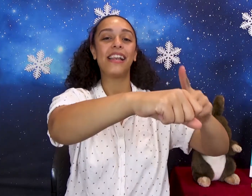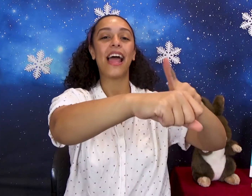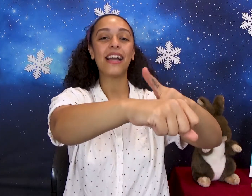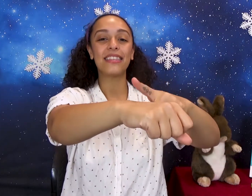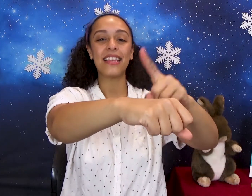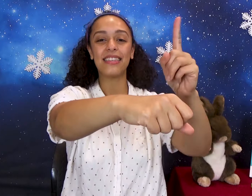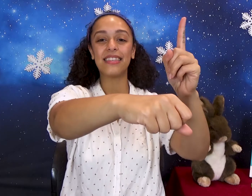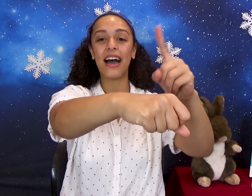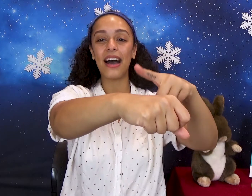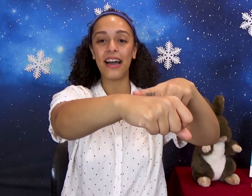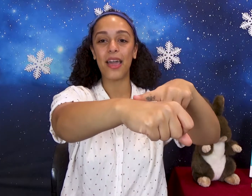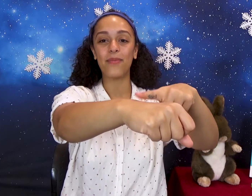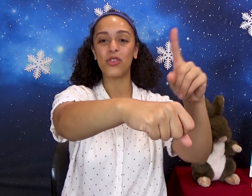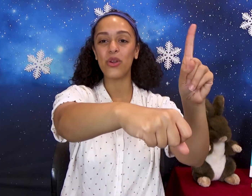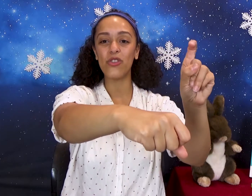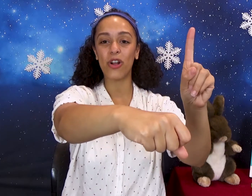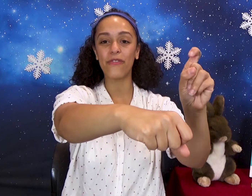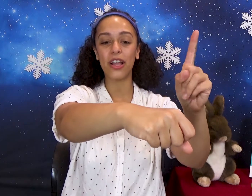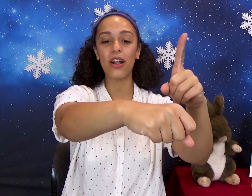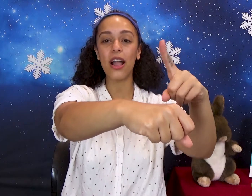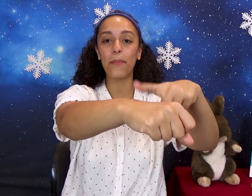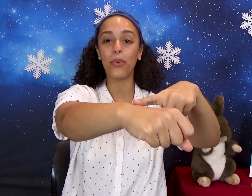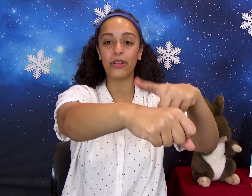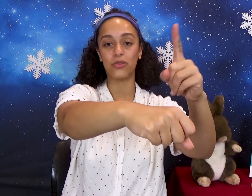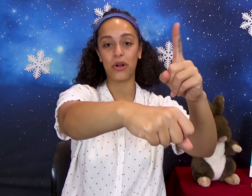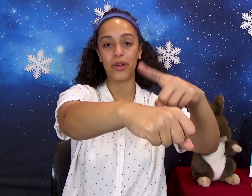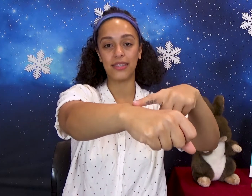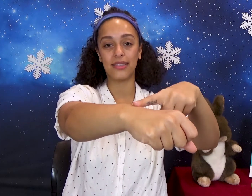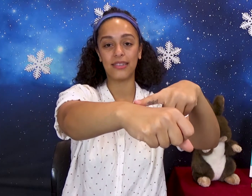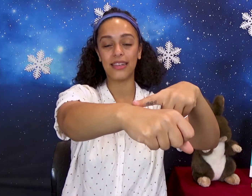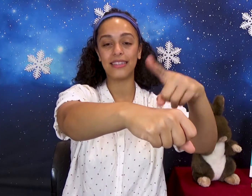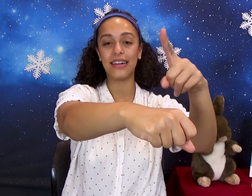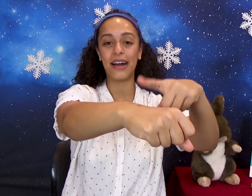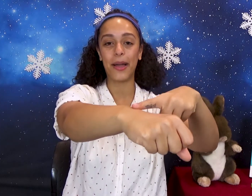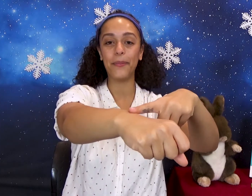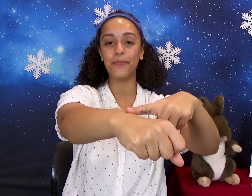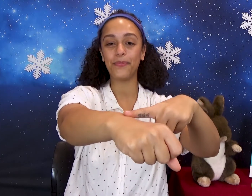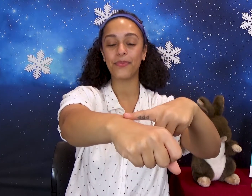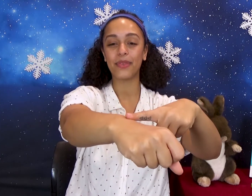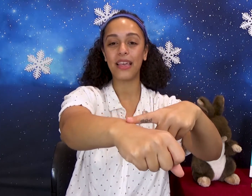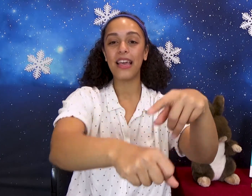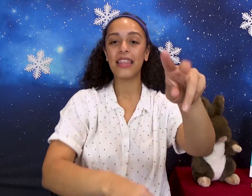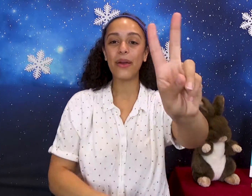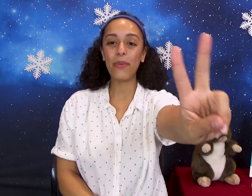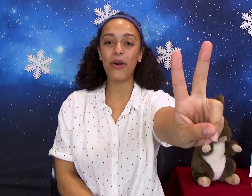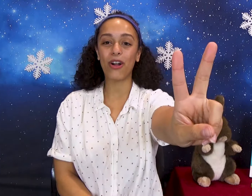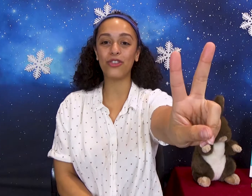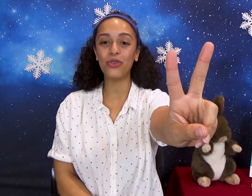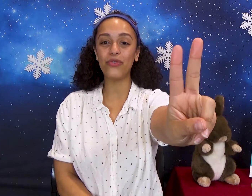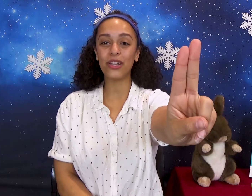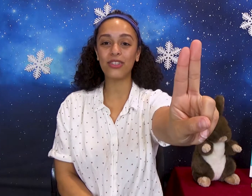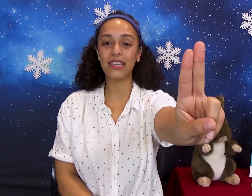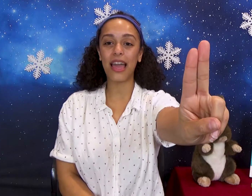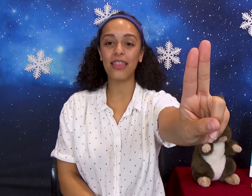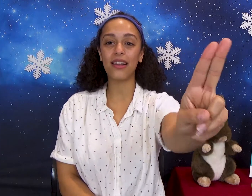Next is time. So we use our finger and point to our wrist. Time. Then we put our two fingers together,